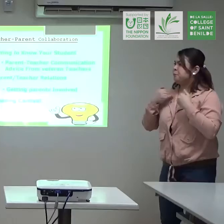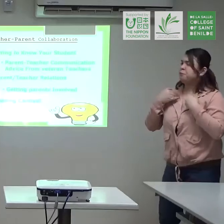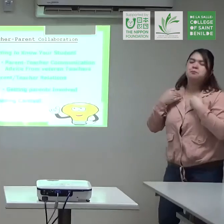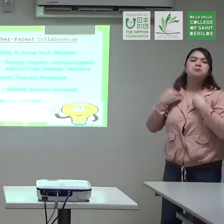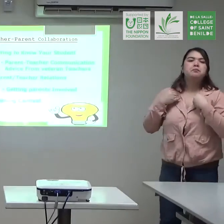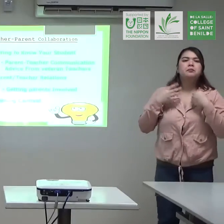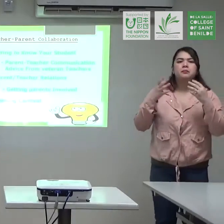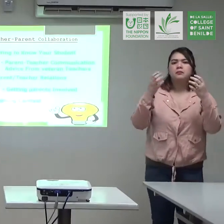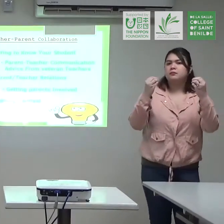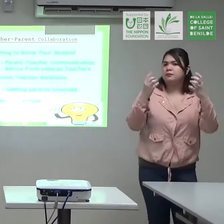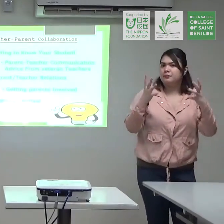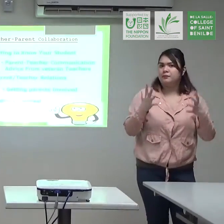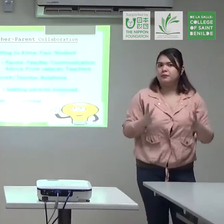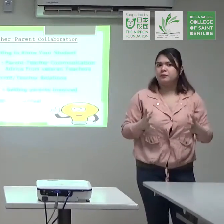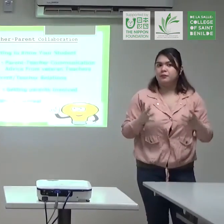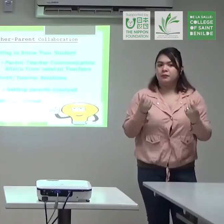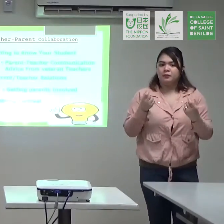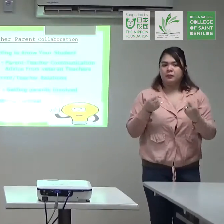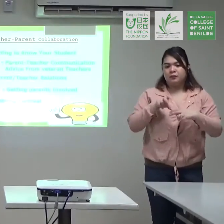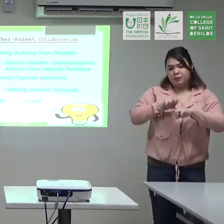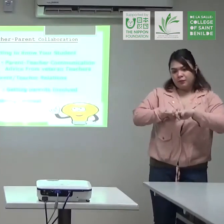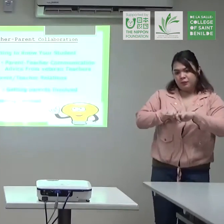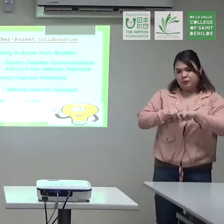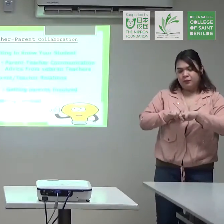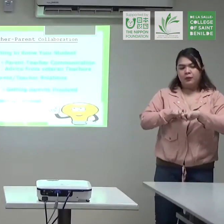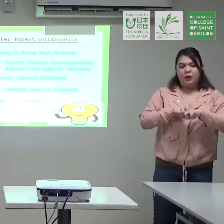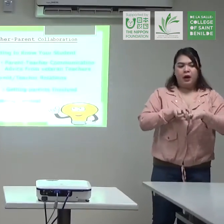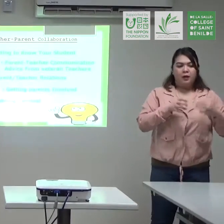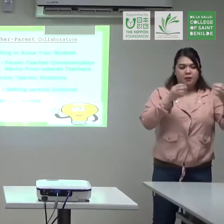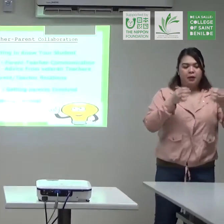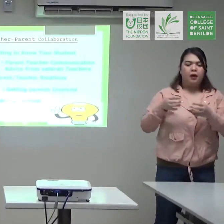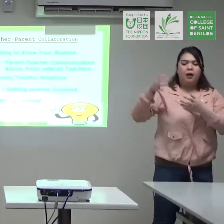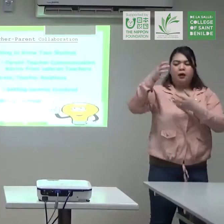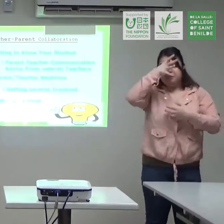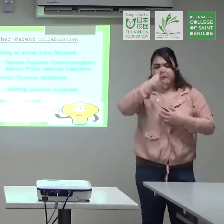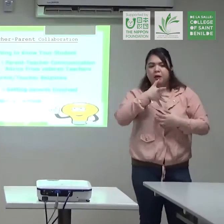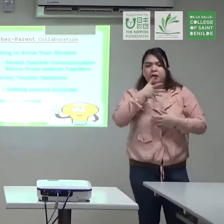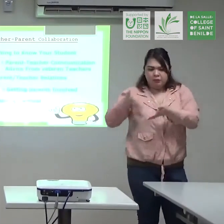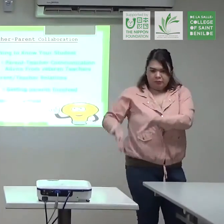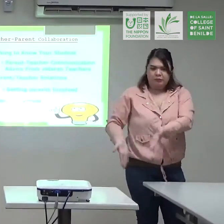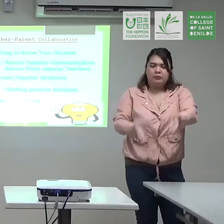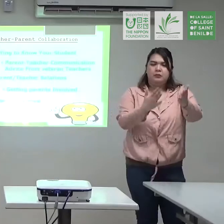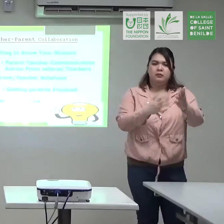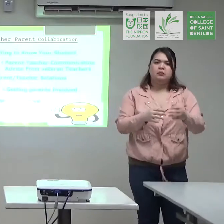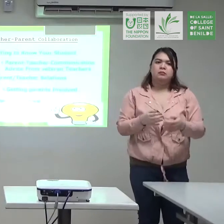teachers, you just sit down in the corner, let the parents read to their children.